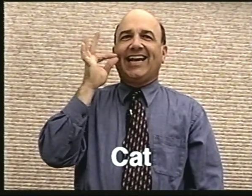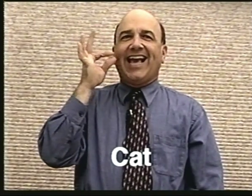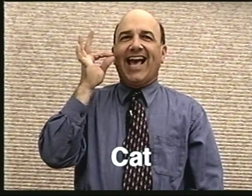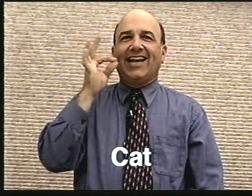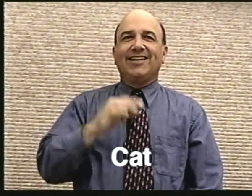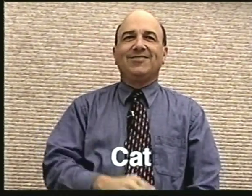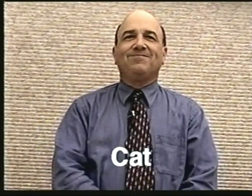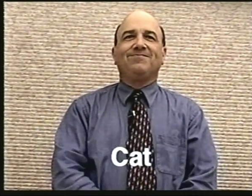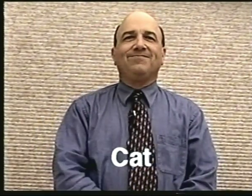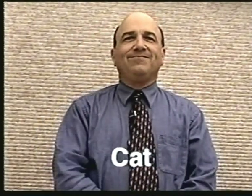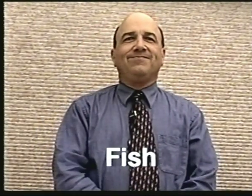cat.